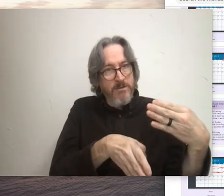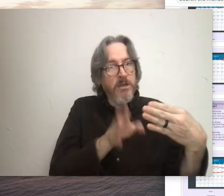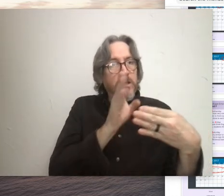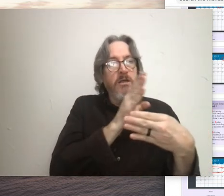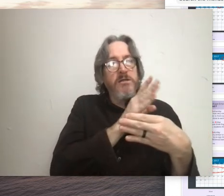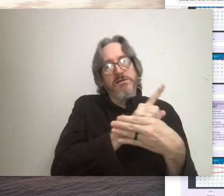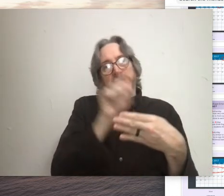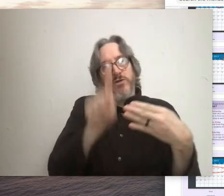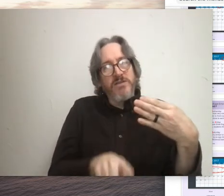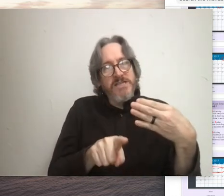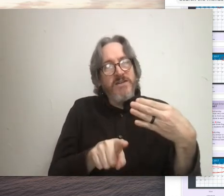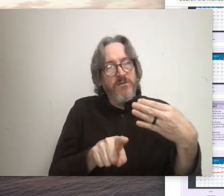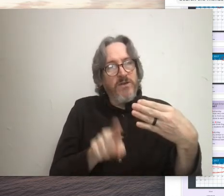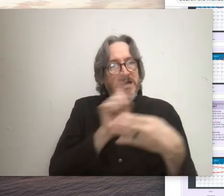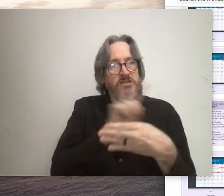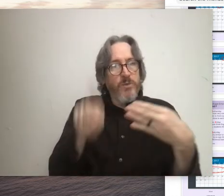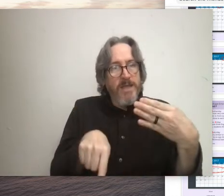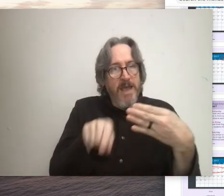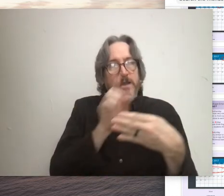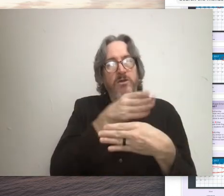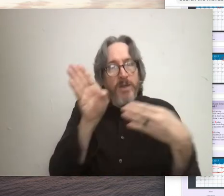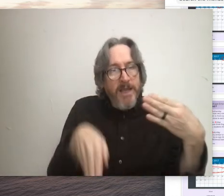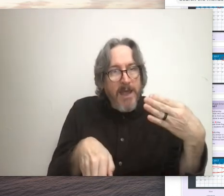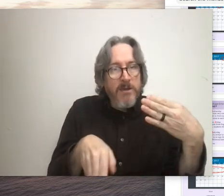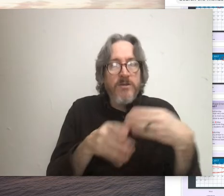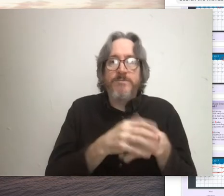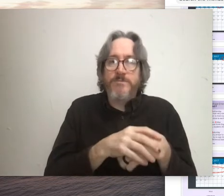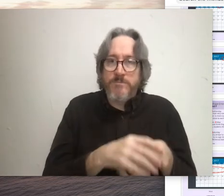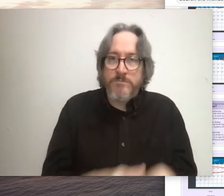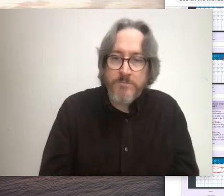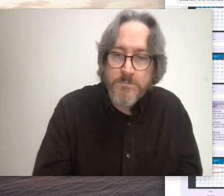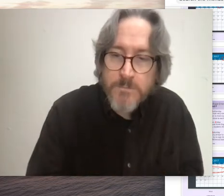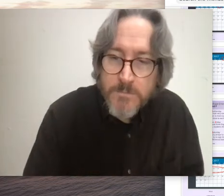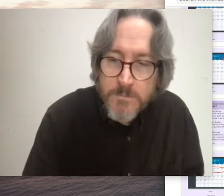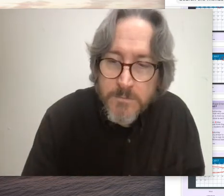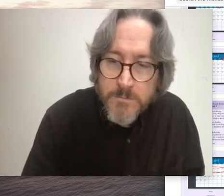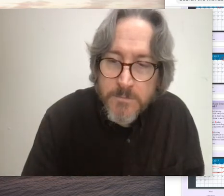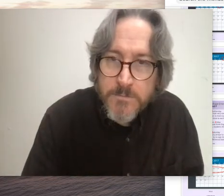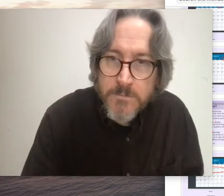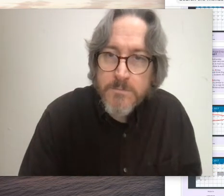end. So you'll see different variations. Weekend.